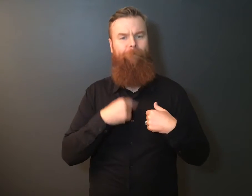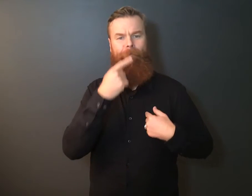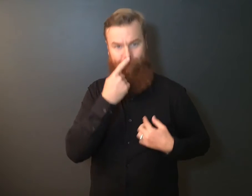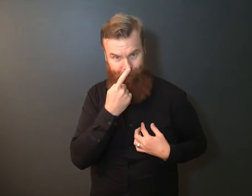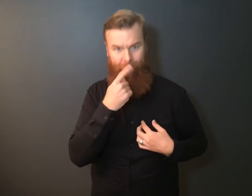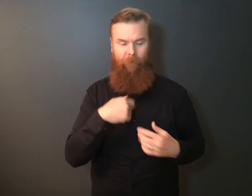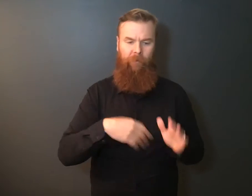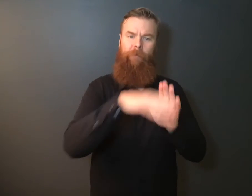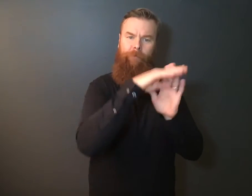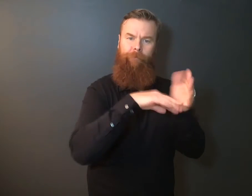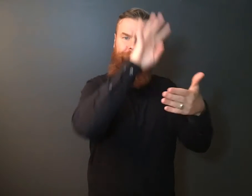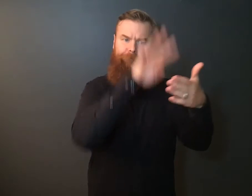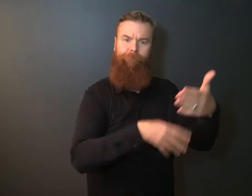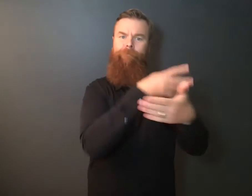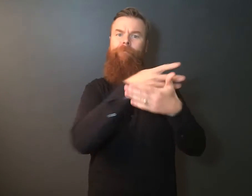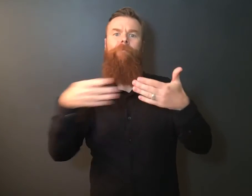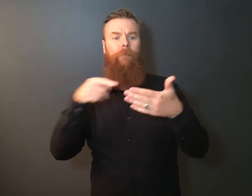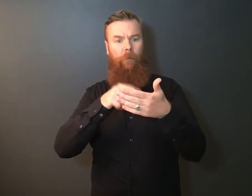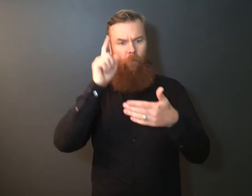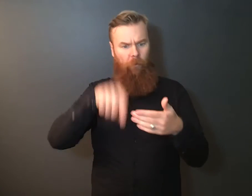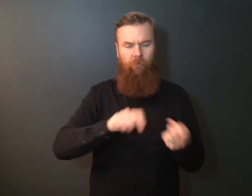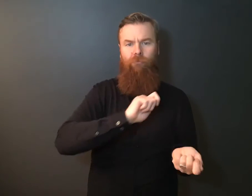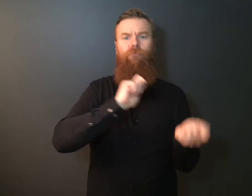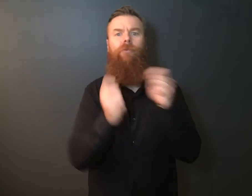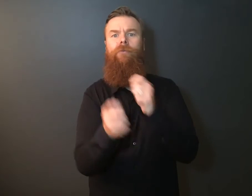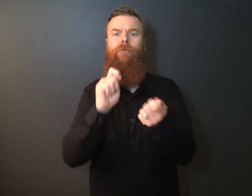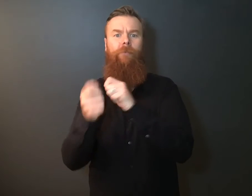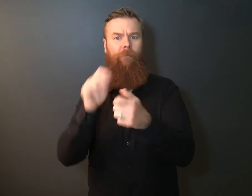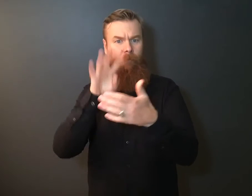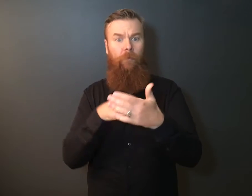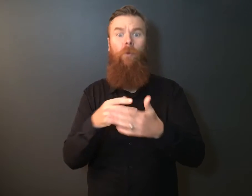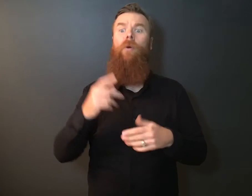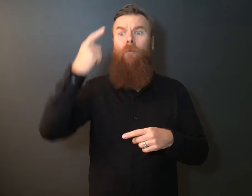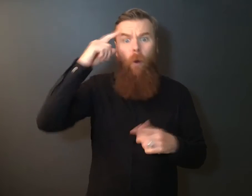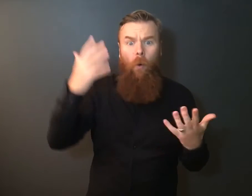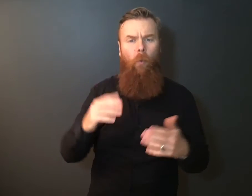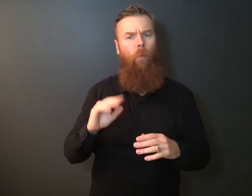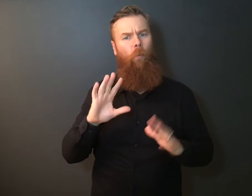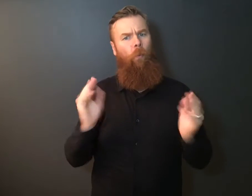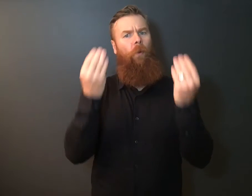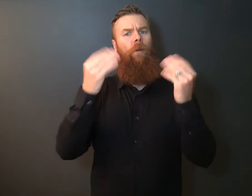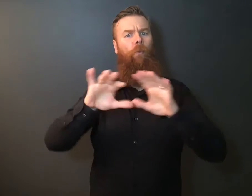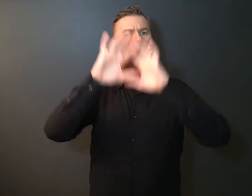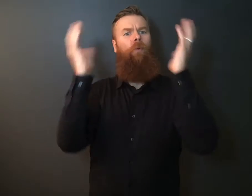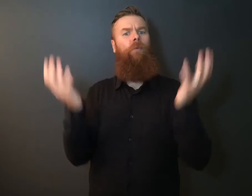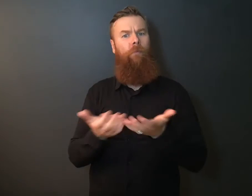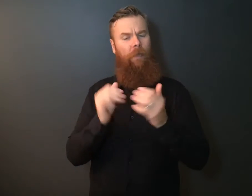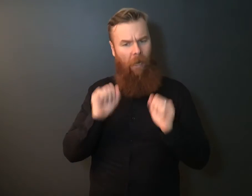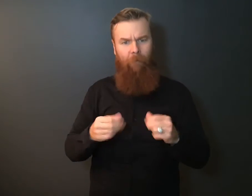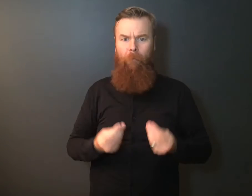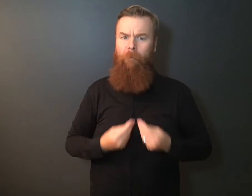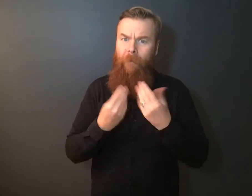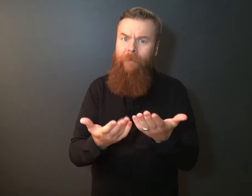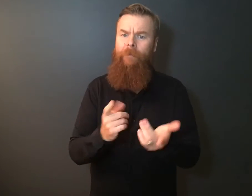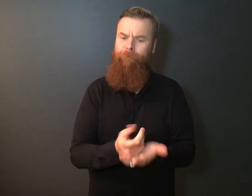by youth with disabilities worldwide in order to address some recommendations to the stakeholders on issues,